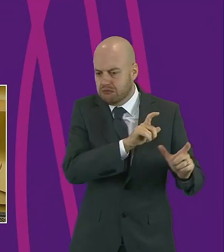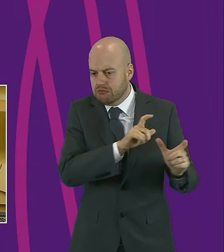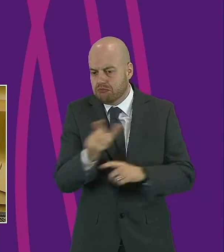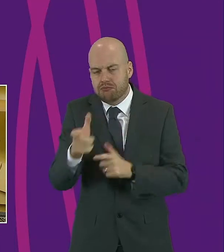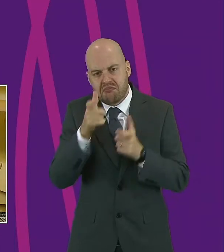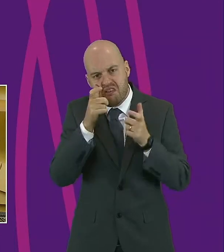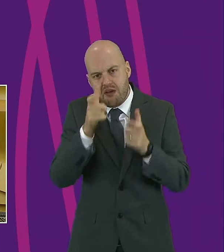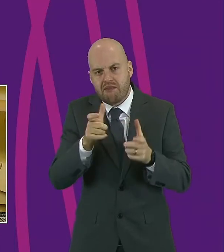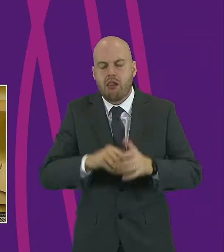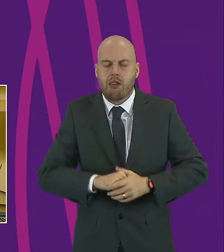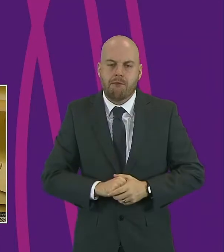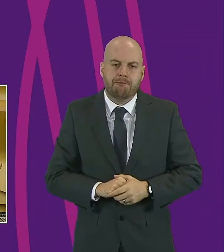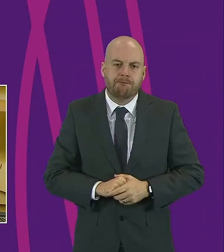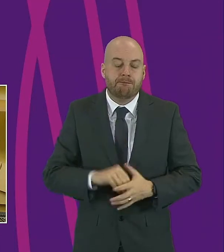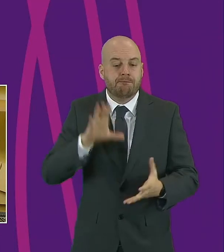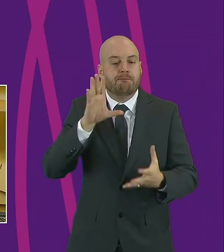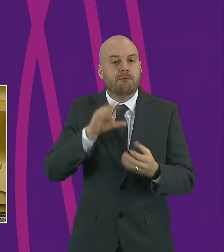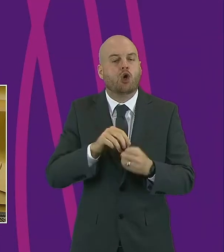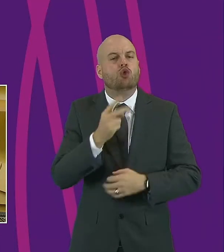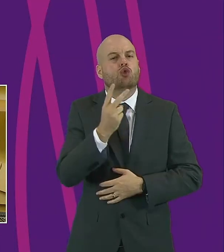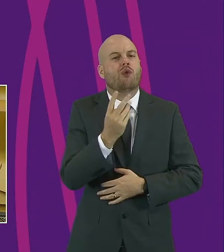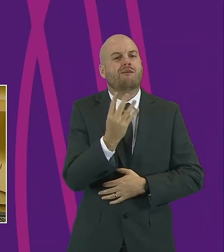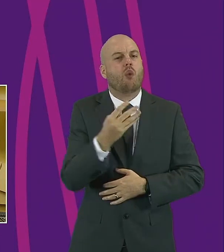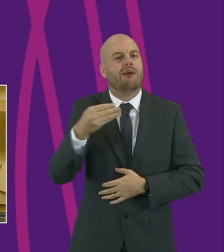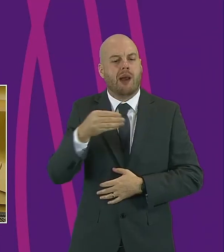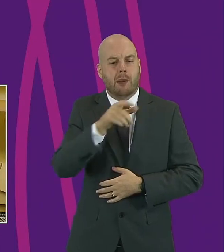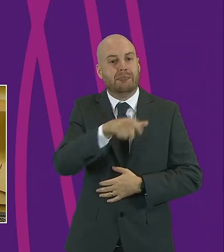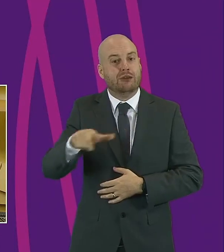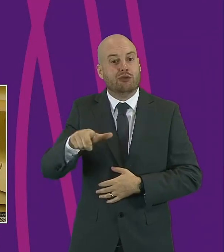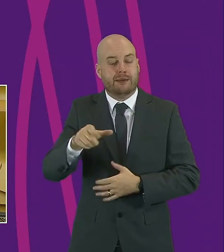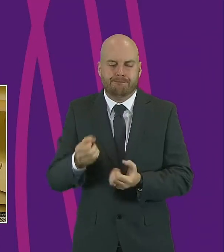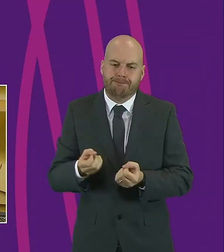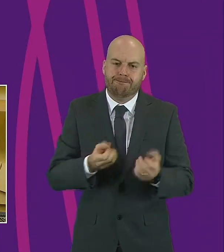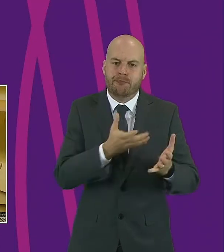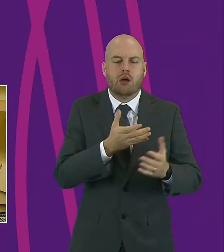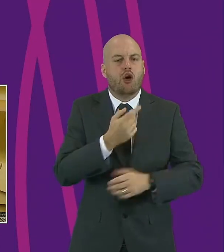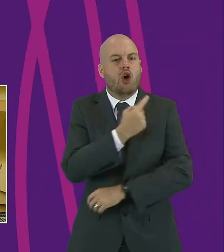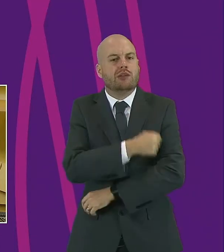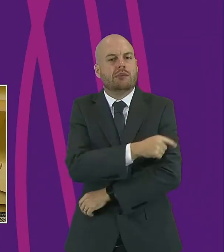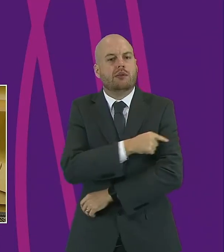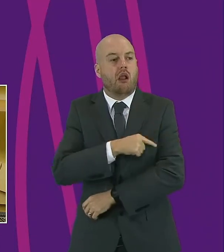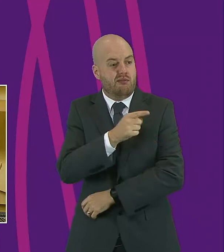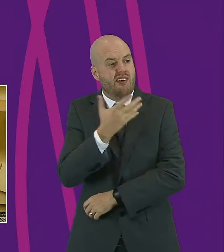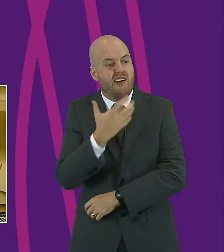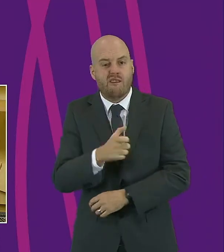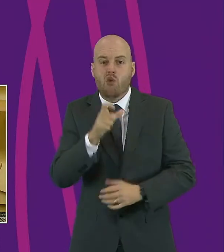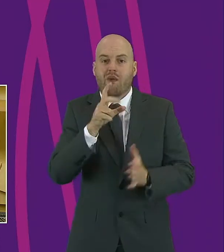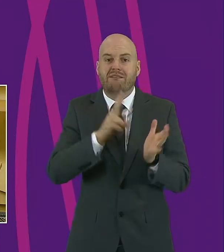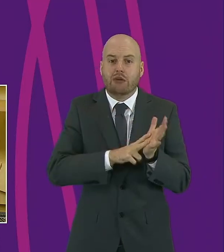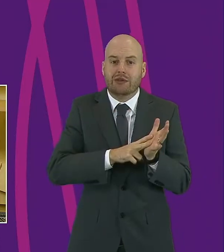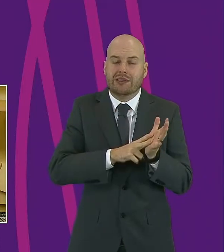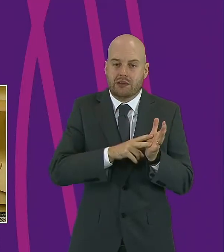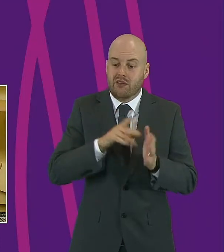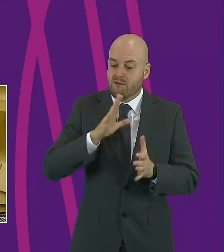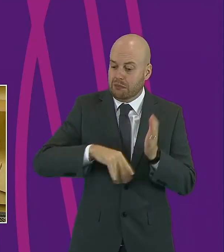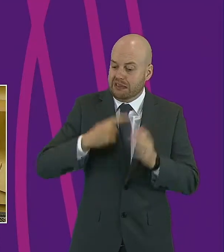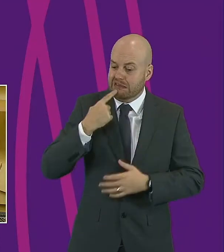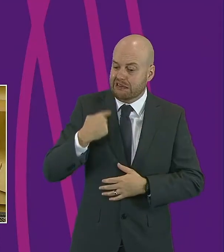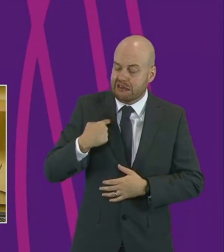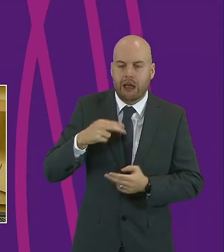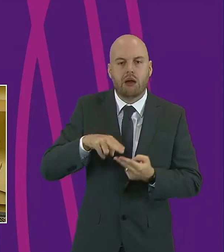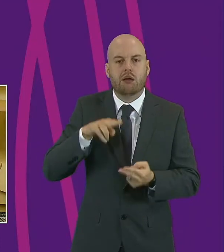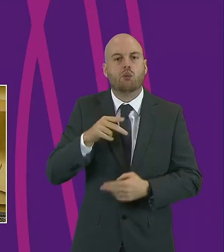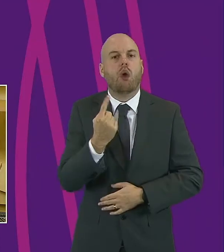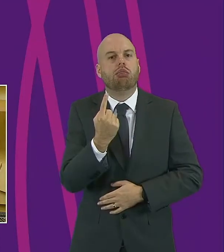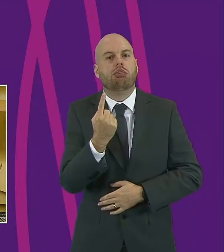of 249 patients are currently in hospital with confirmed COVID, which is an increase of 1 since yesterday, and 2 people are in